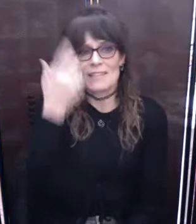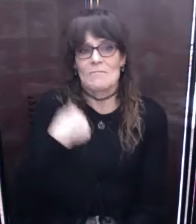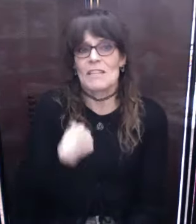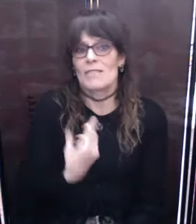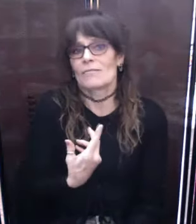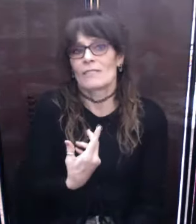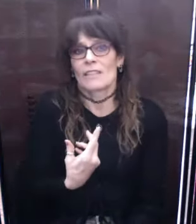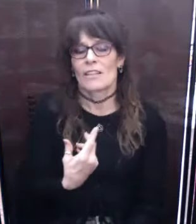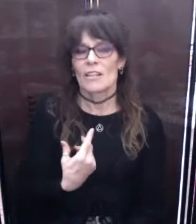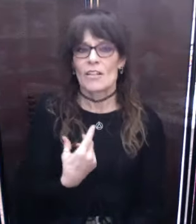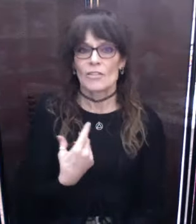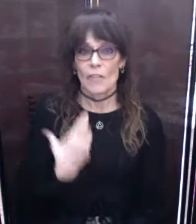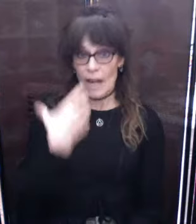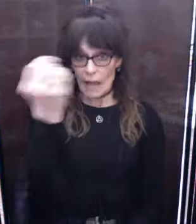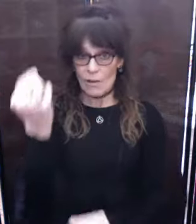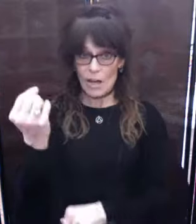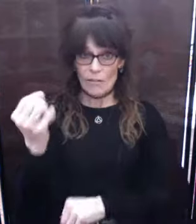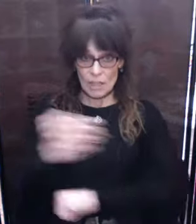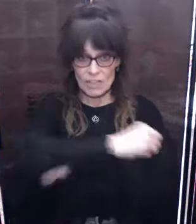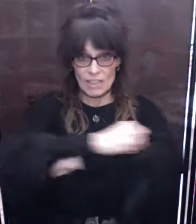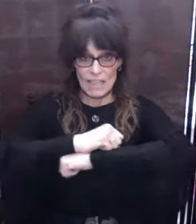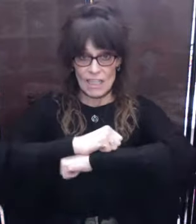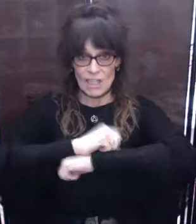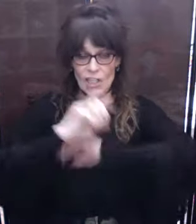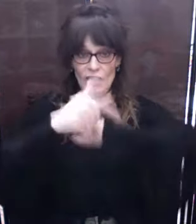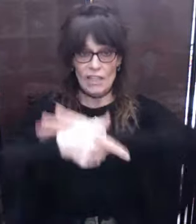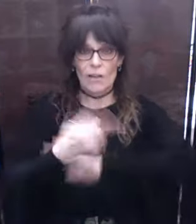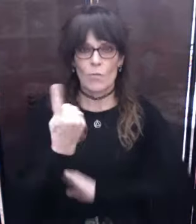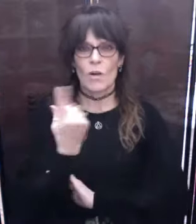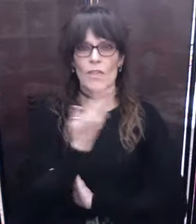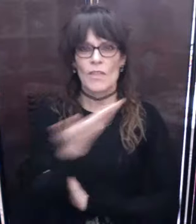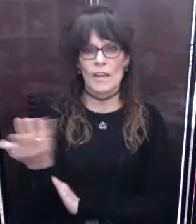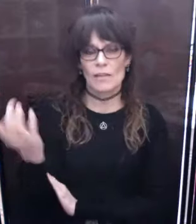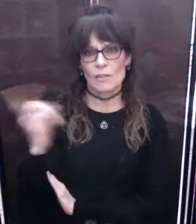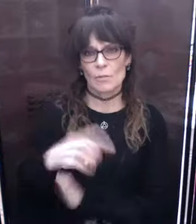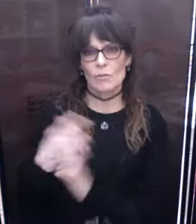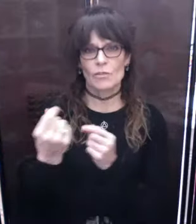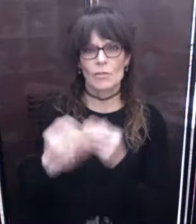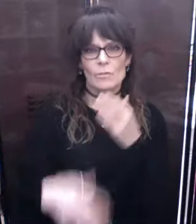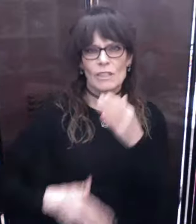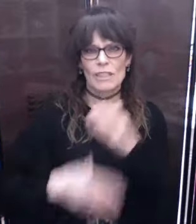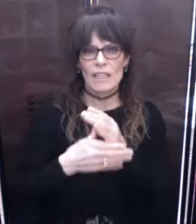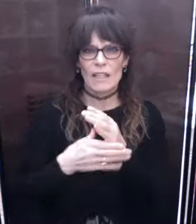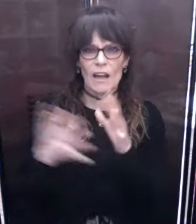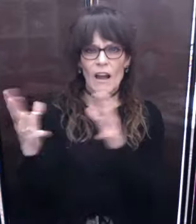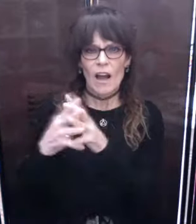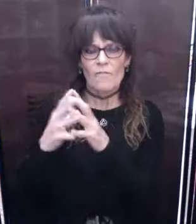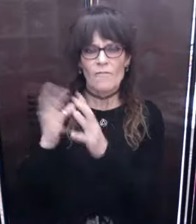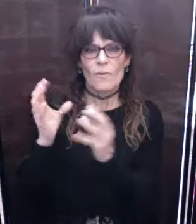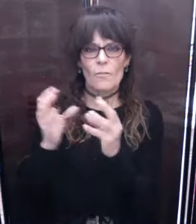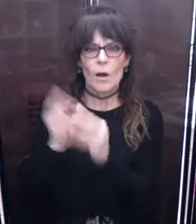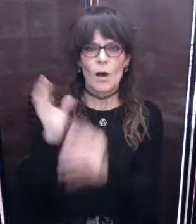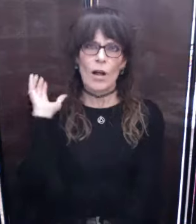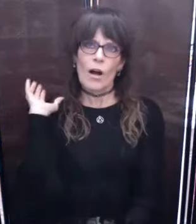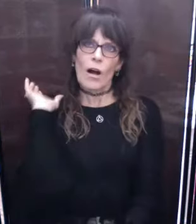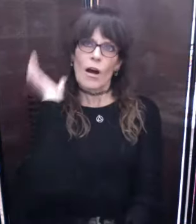on stage a little bit later, and one of the things I was supposed to do, I was supposed to kick a football off into the wings. And instead, I